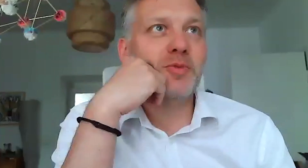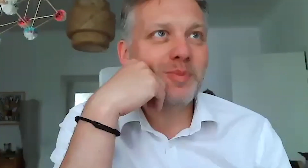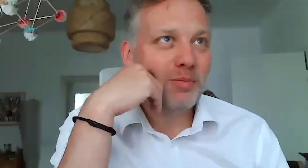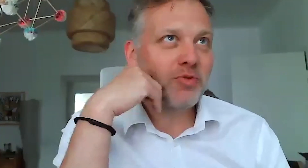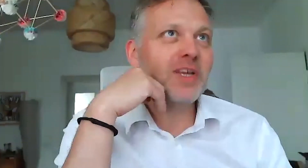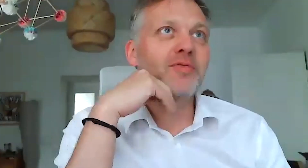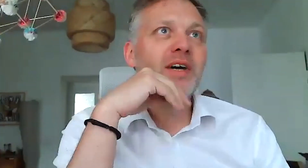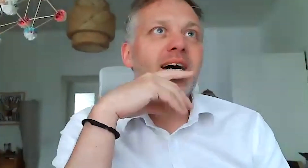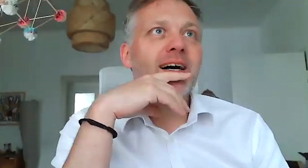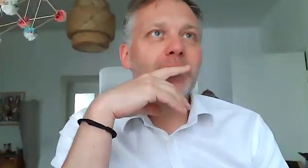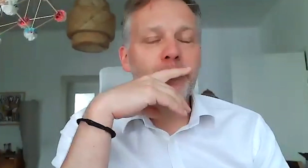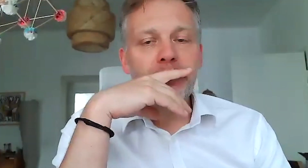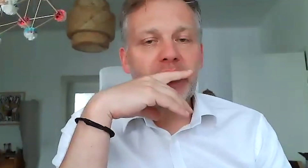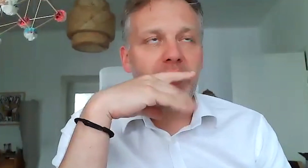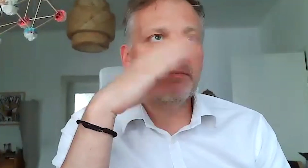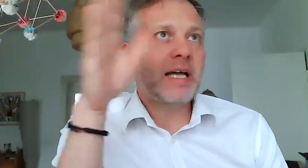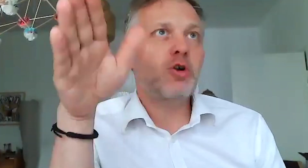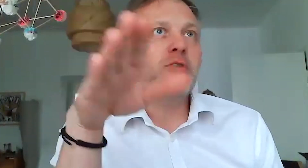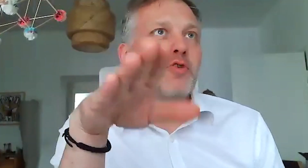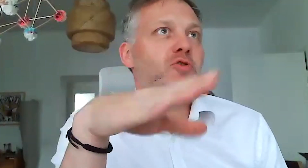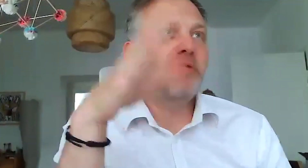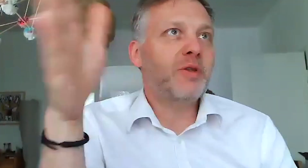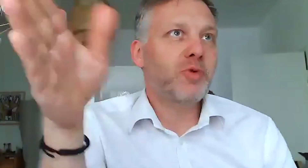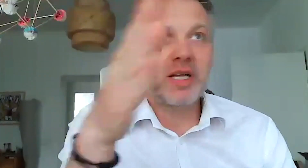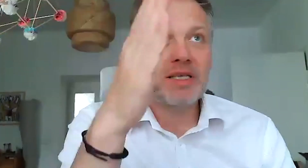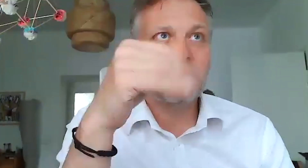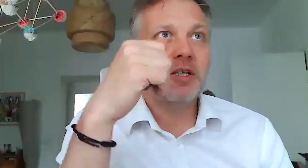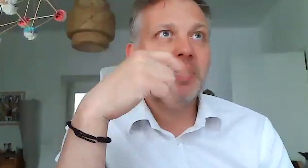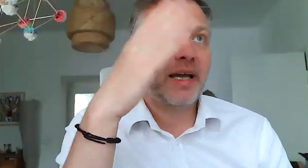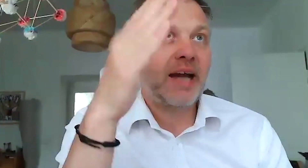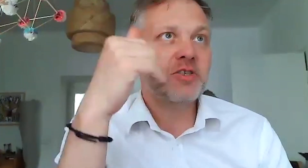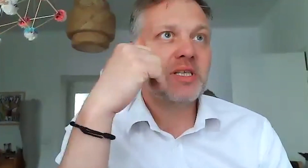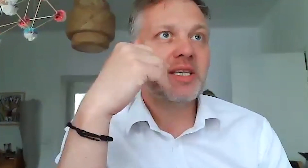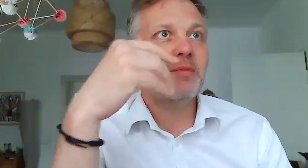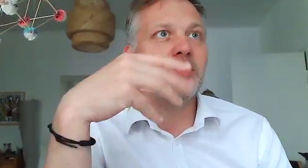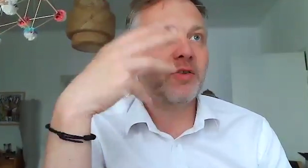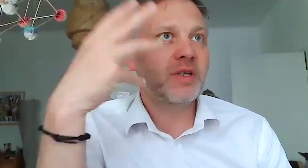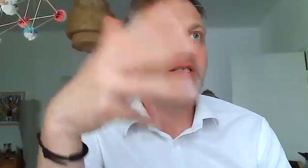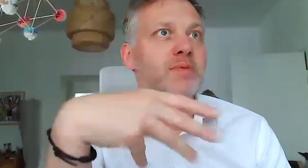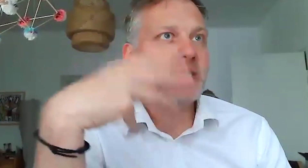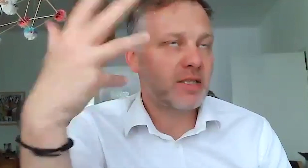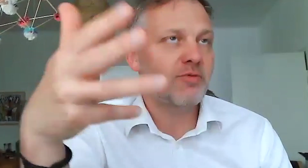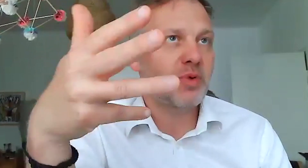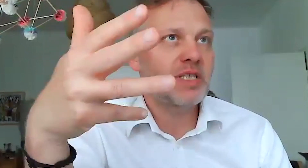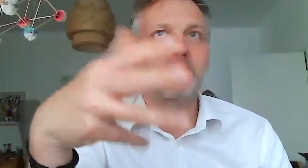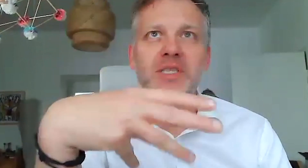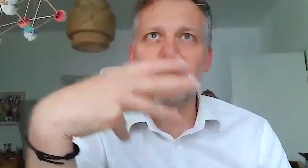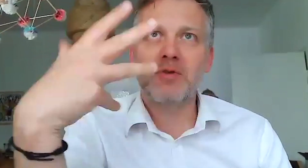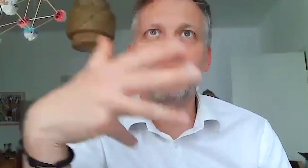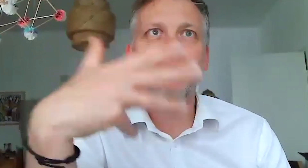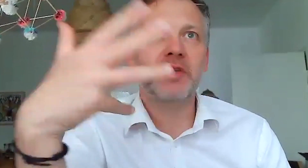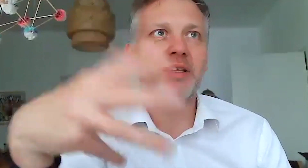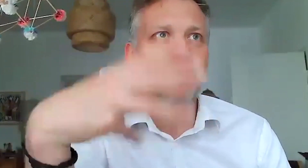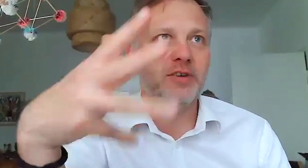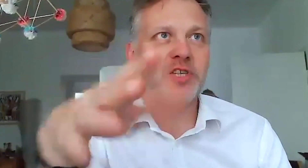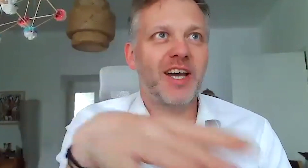and I'll try to be brief, at Open Future, we've been working similarly like Angie's team on these sets of principles. And I